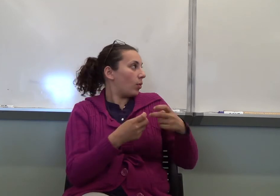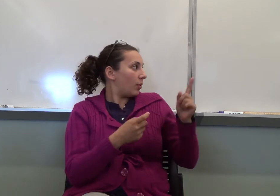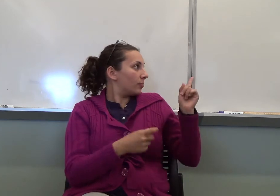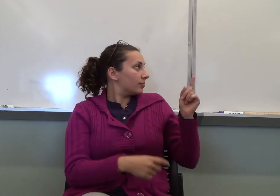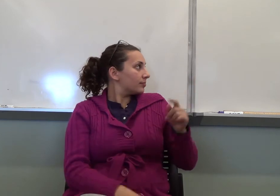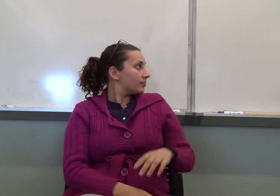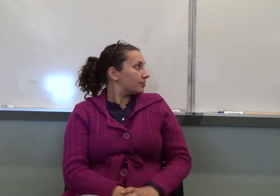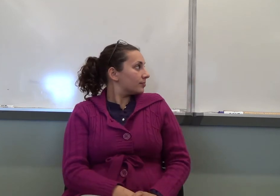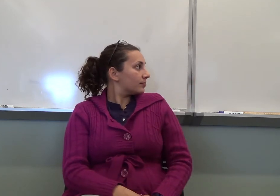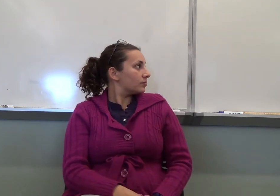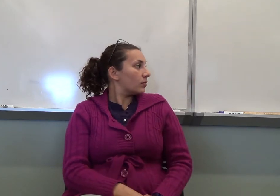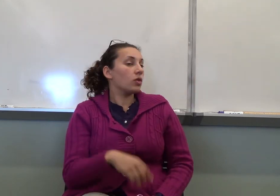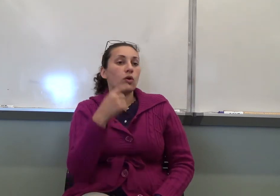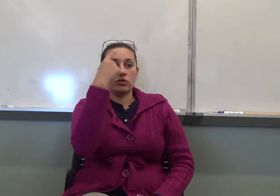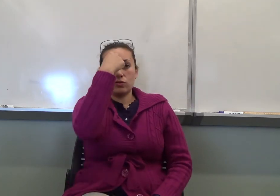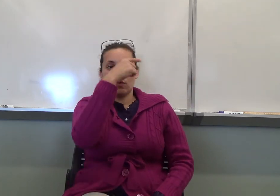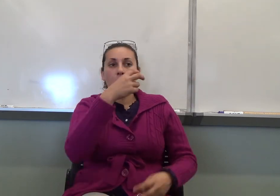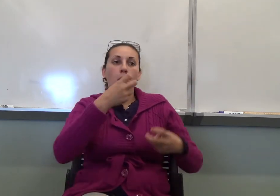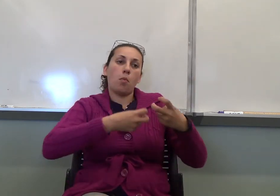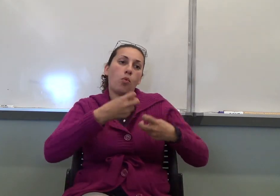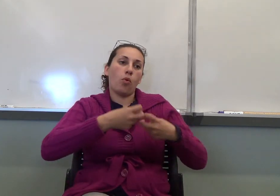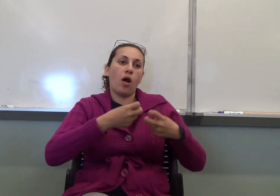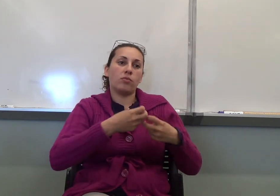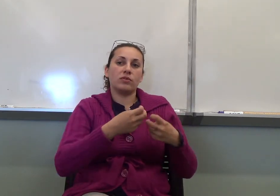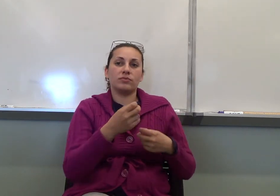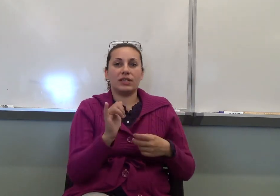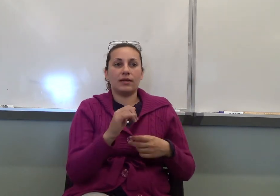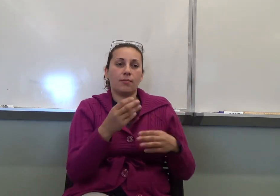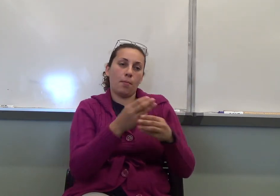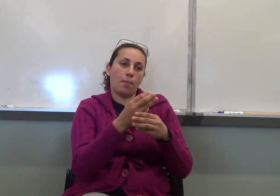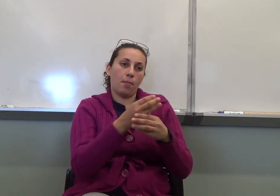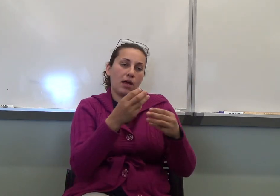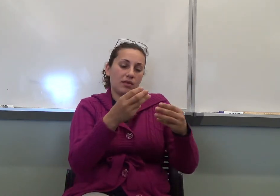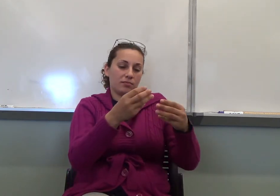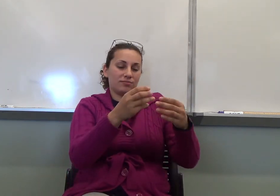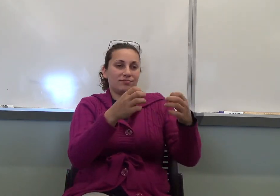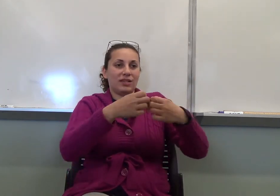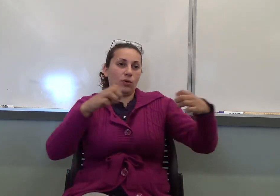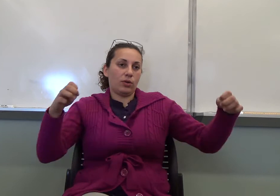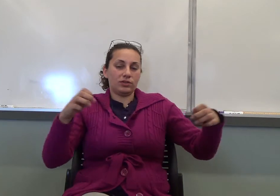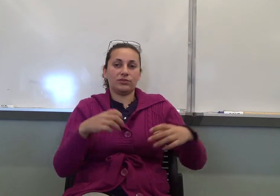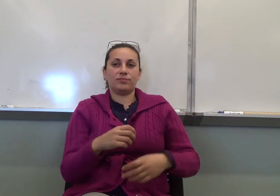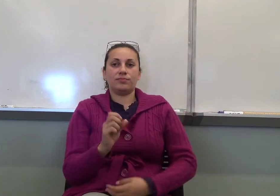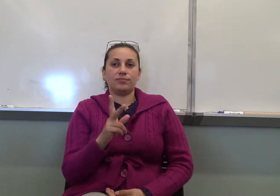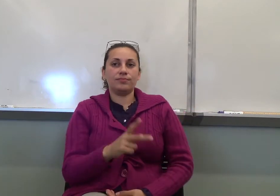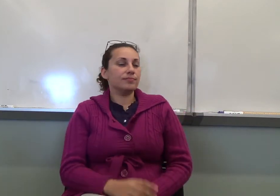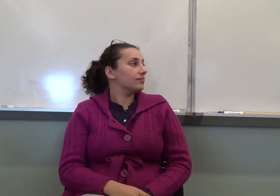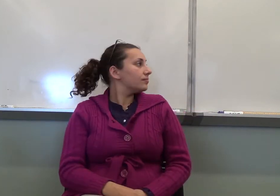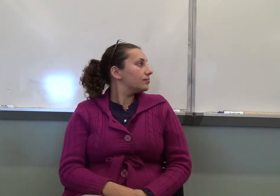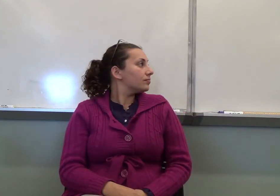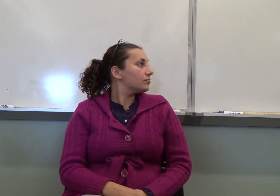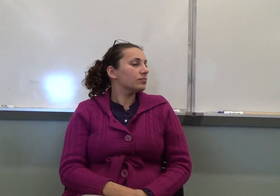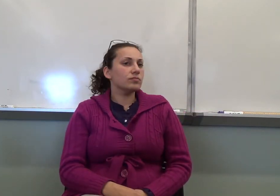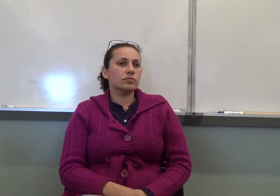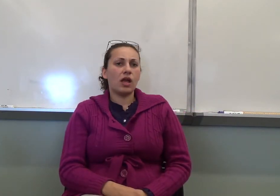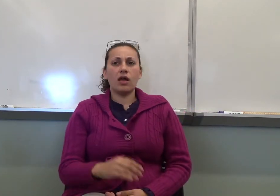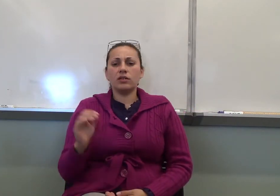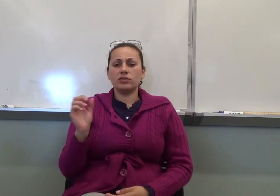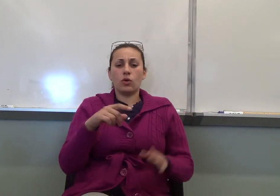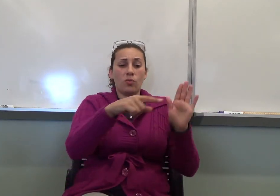here, the problem ones in that table. All right, so that means I'm going to take something away from minus 8. How